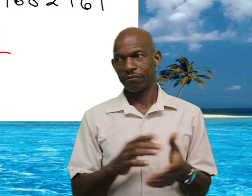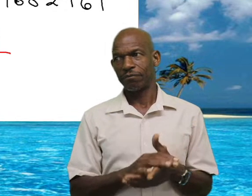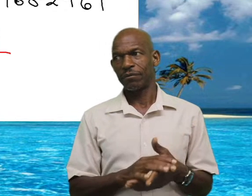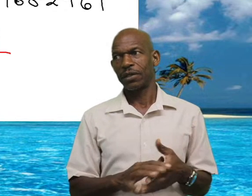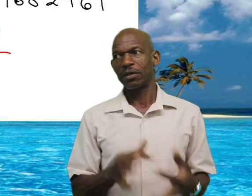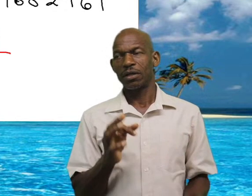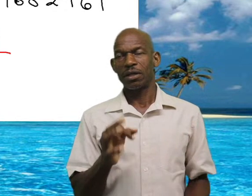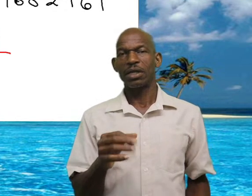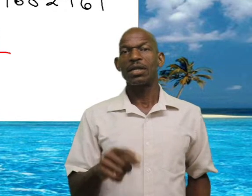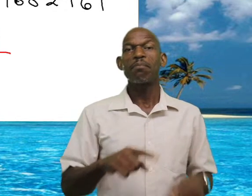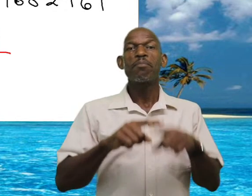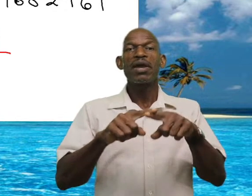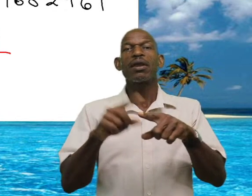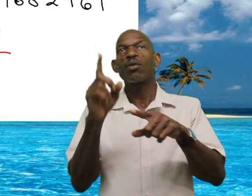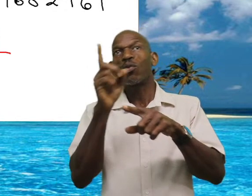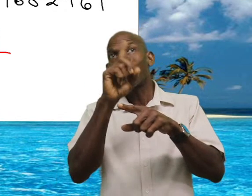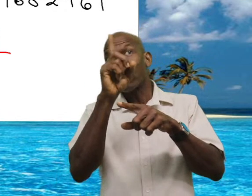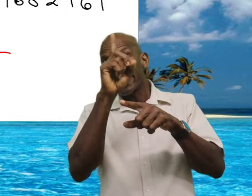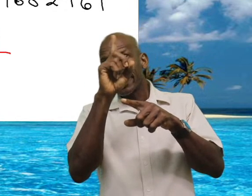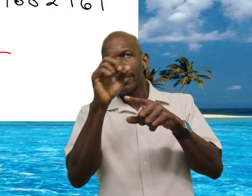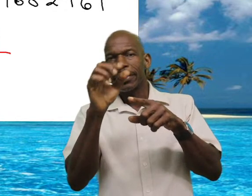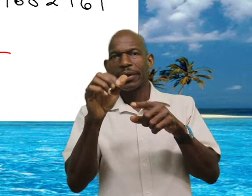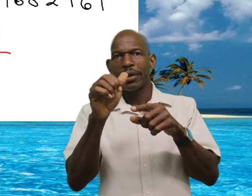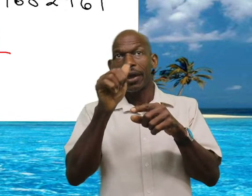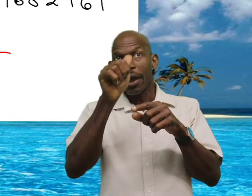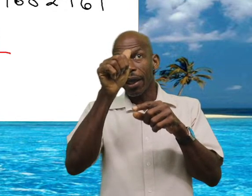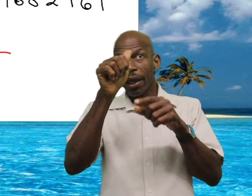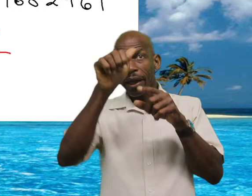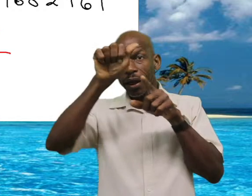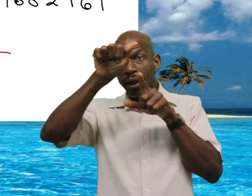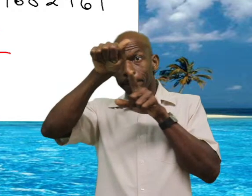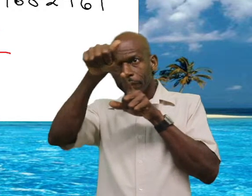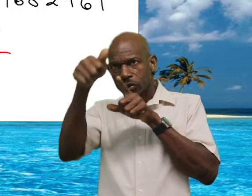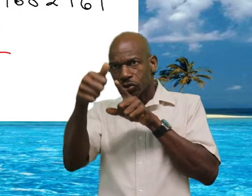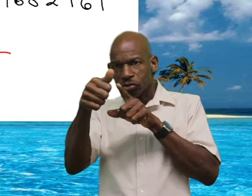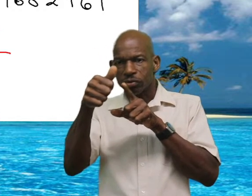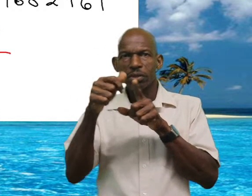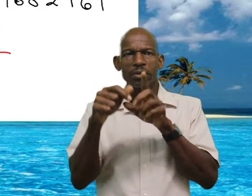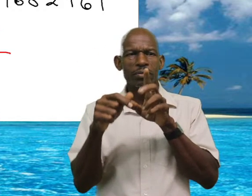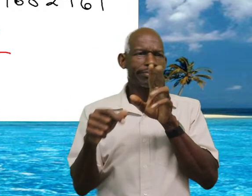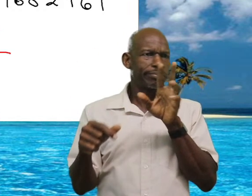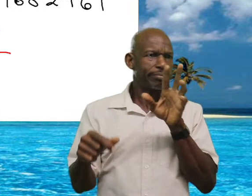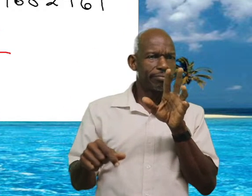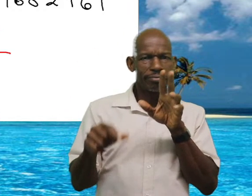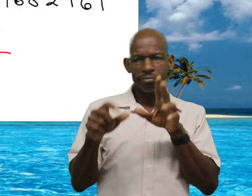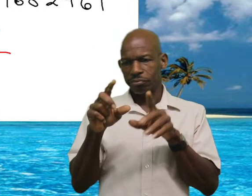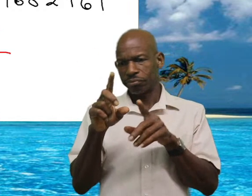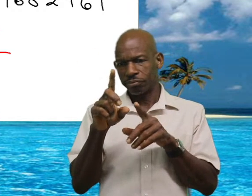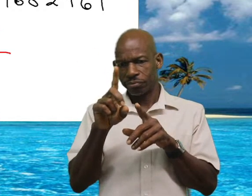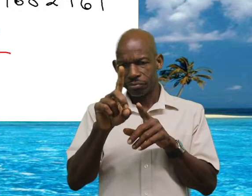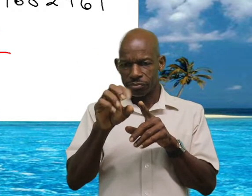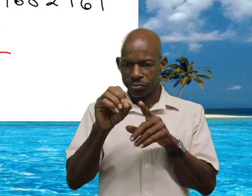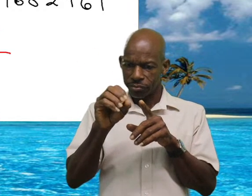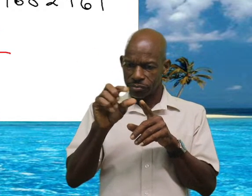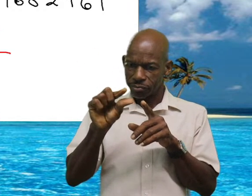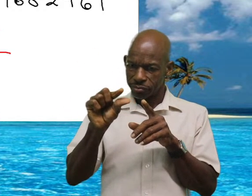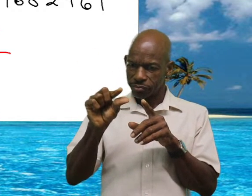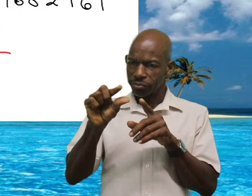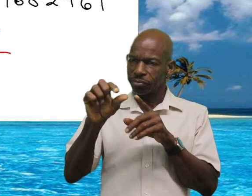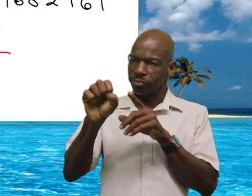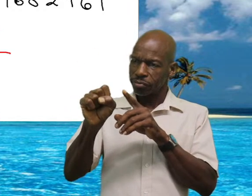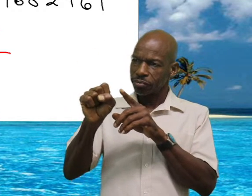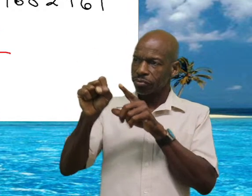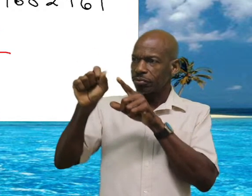the apostrophe after the S, where the S shows plural, more than one, dogs, right?